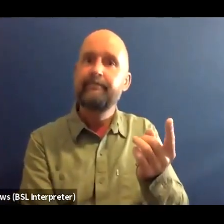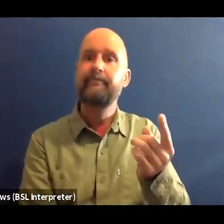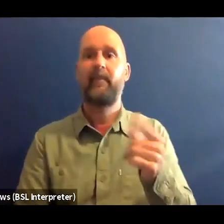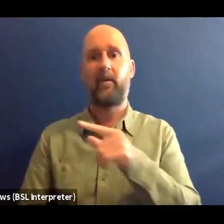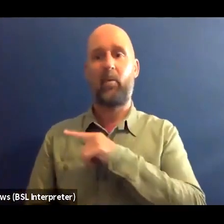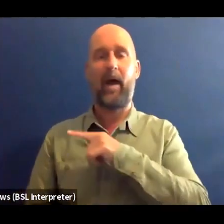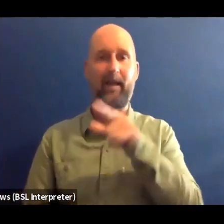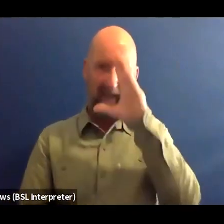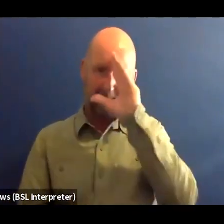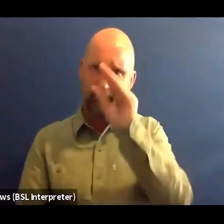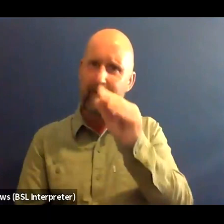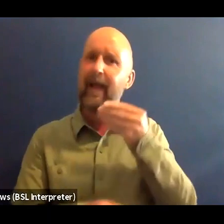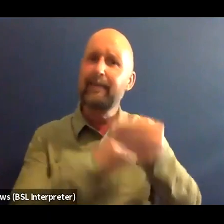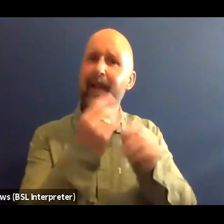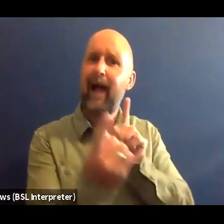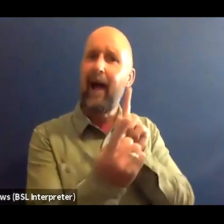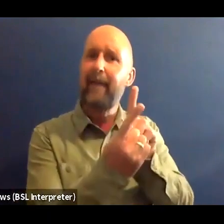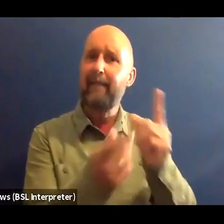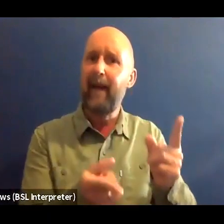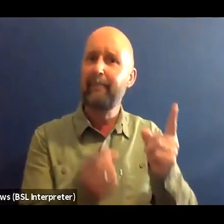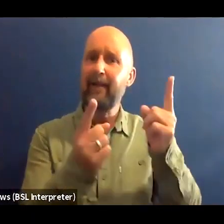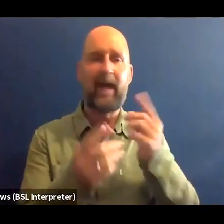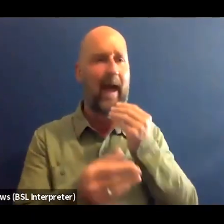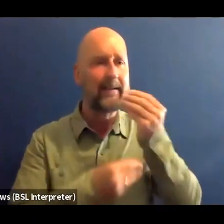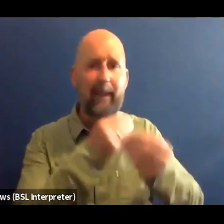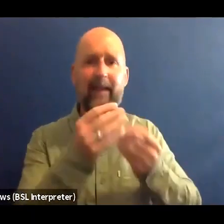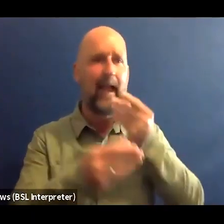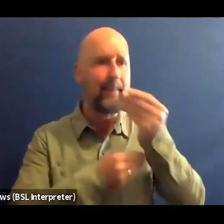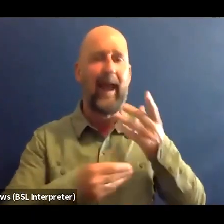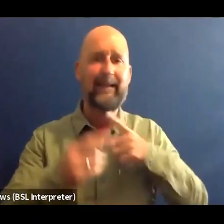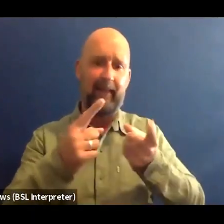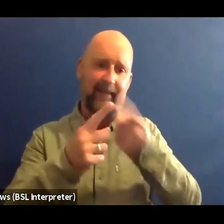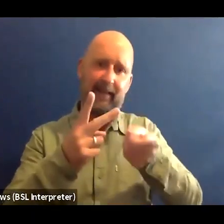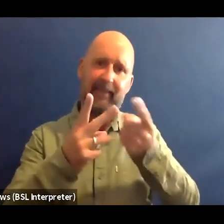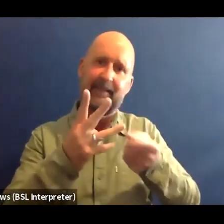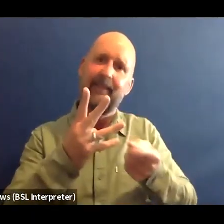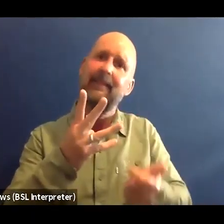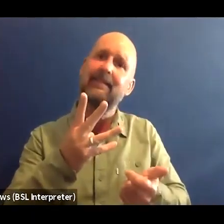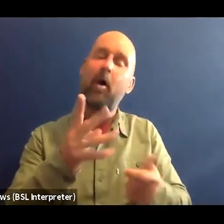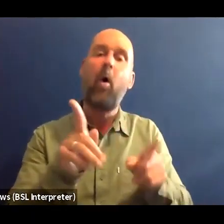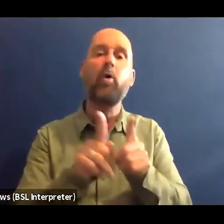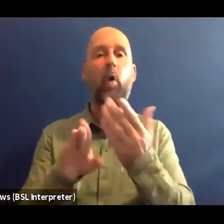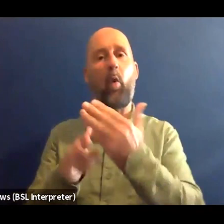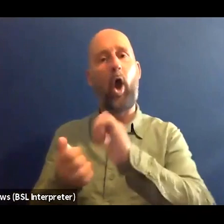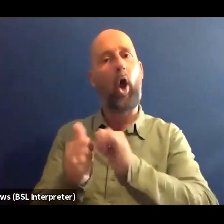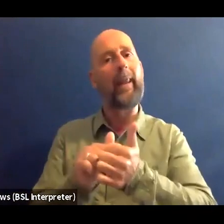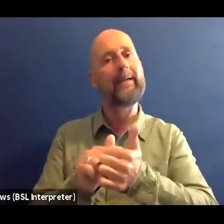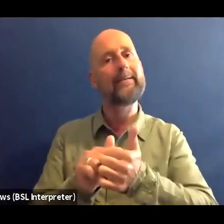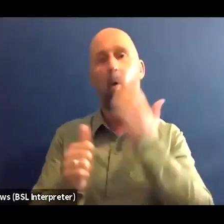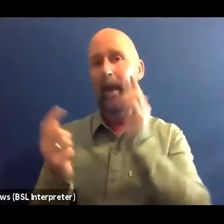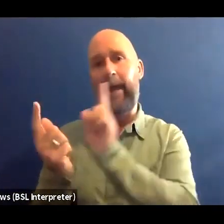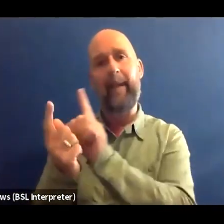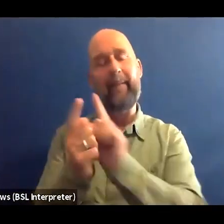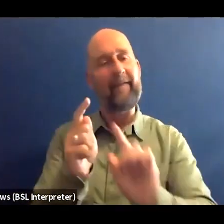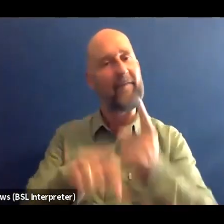I met with my manager, I explained and talked to them about anything I needed, but also with my colleagues when I met them for